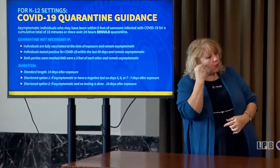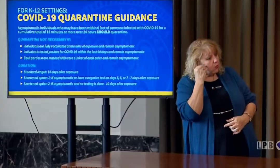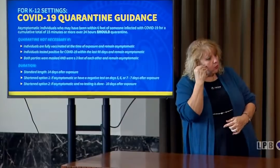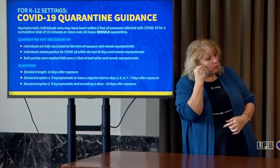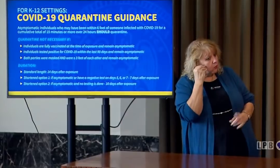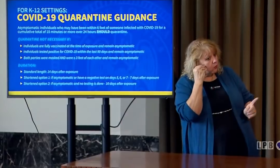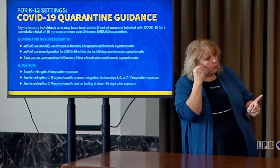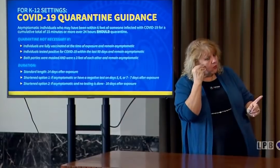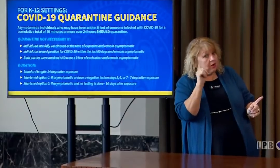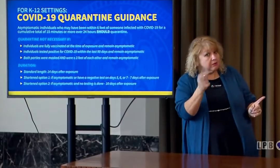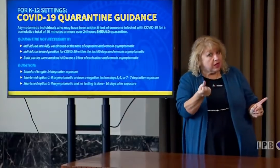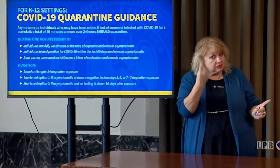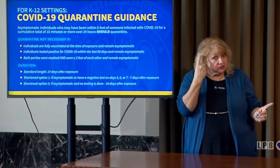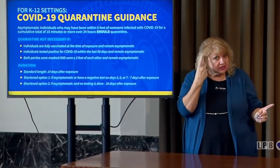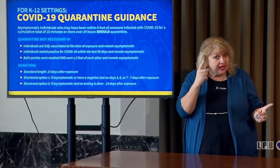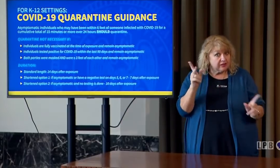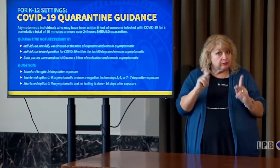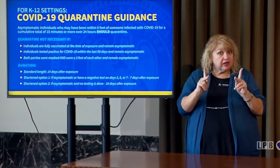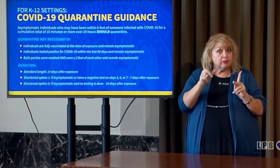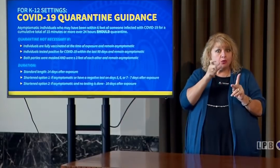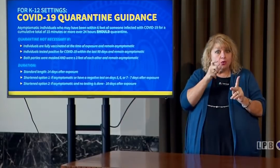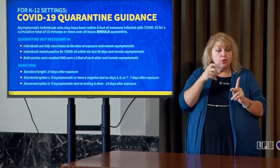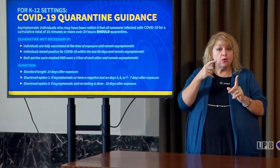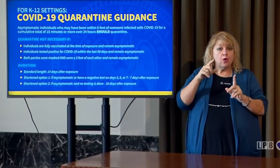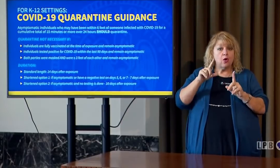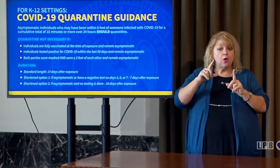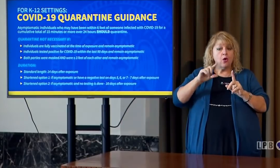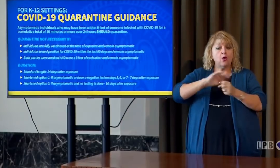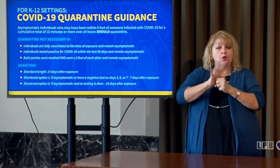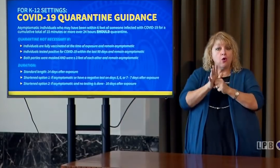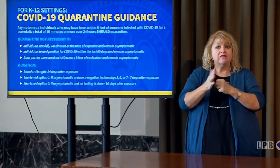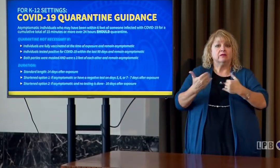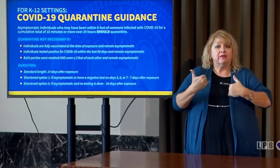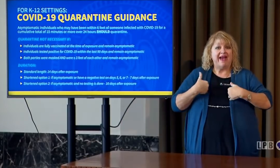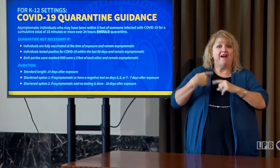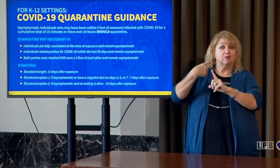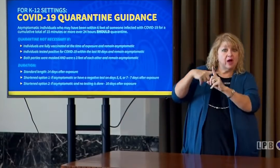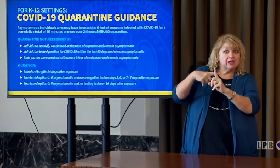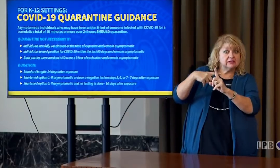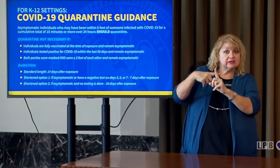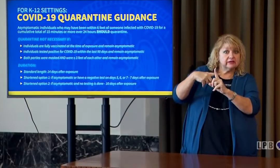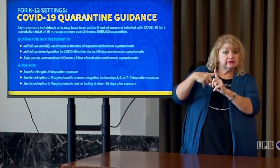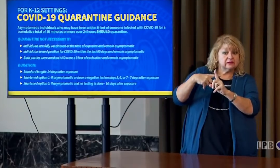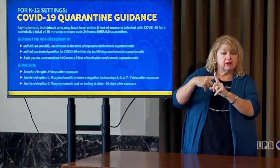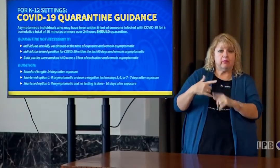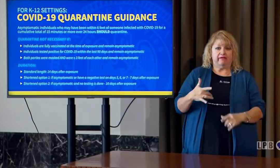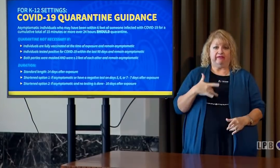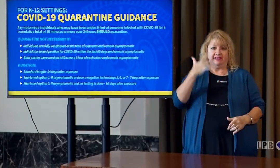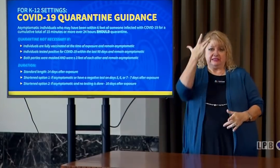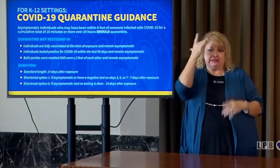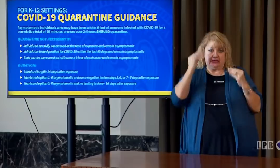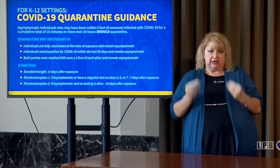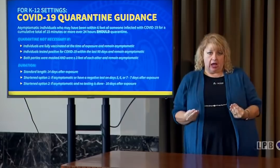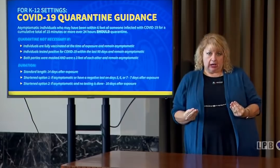because 50% of people who are COVID positive and able to spread that virus to other